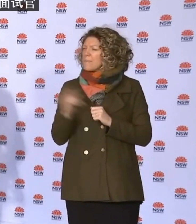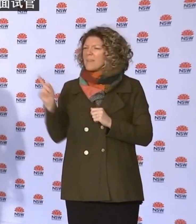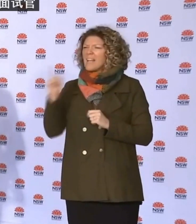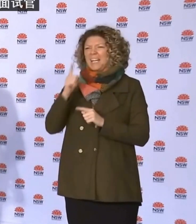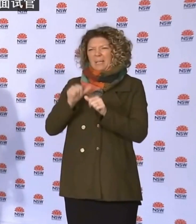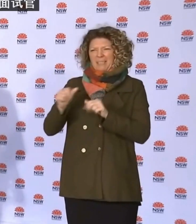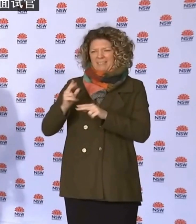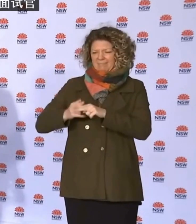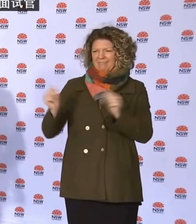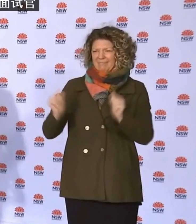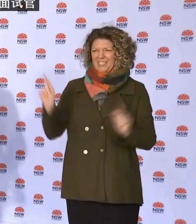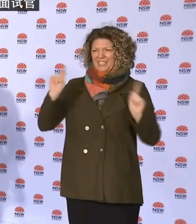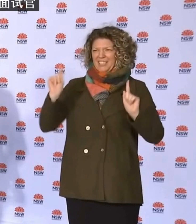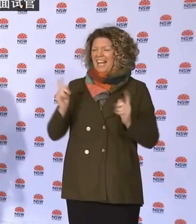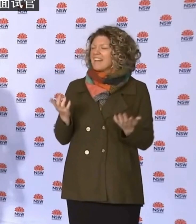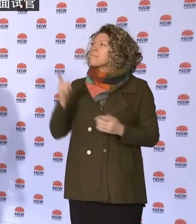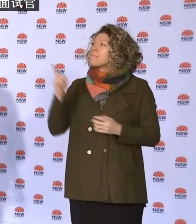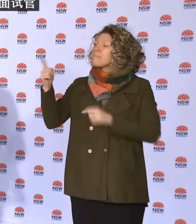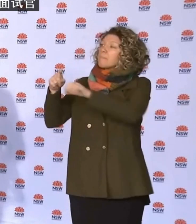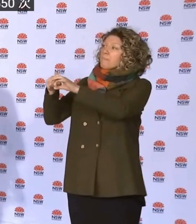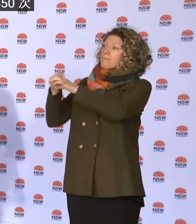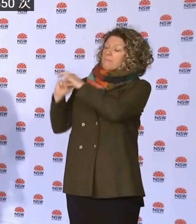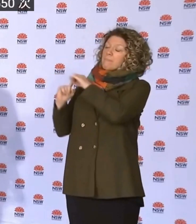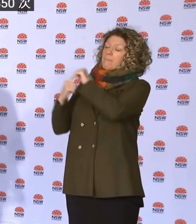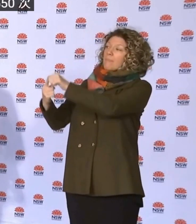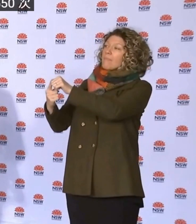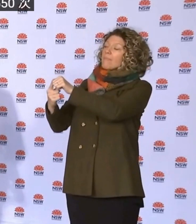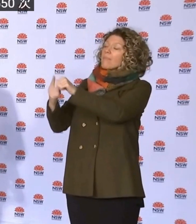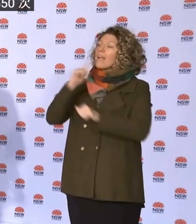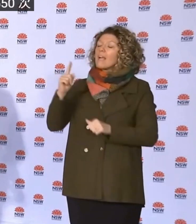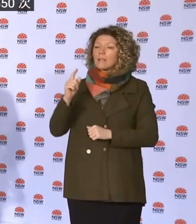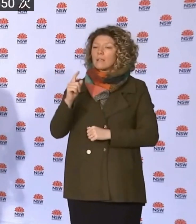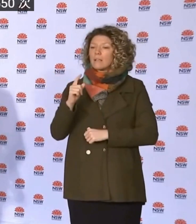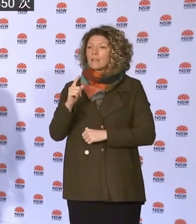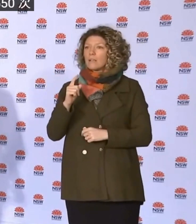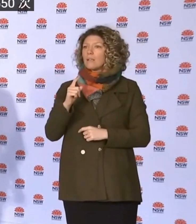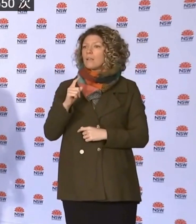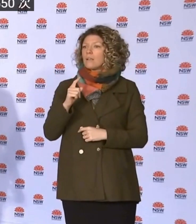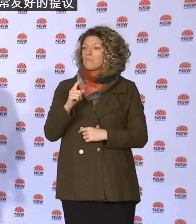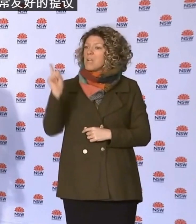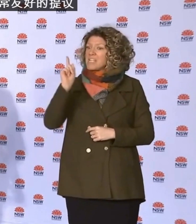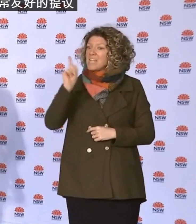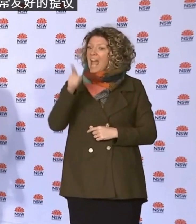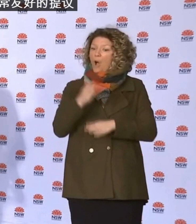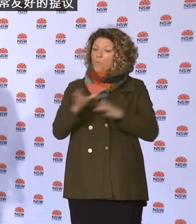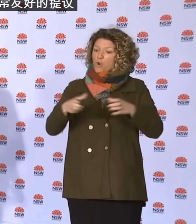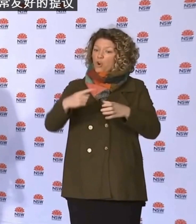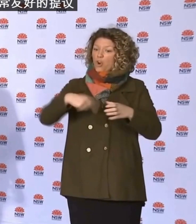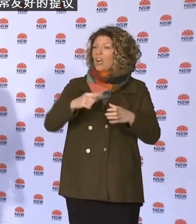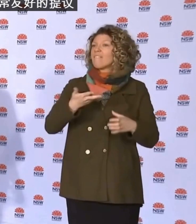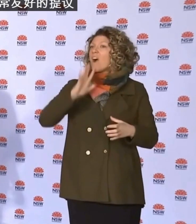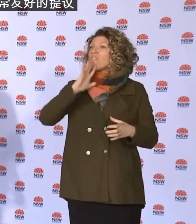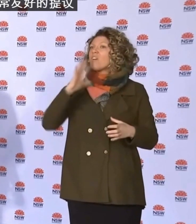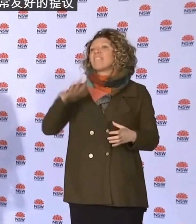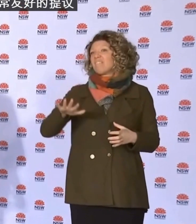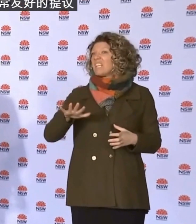asked yesterday how many tracers and interviewers we had, and they've stood up nearly 550 at the moment. And we have had some very kind